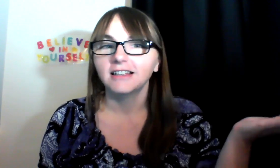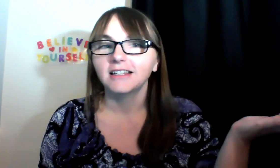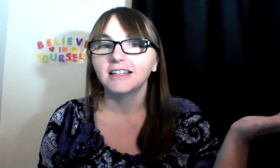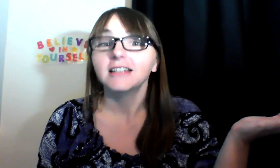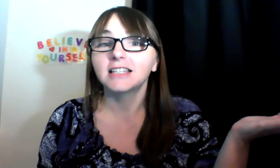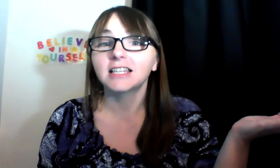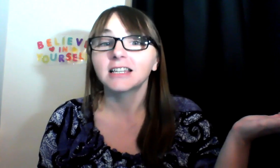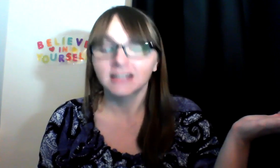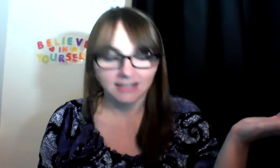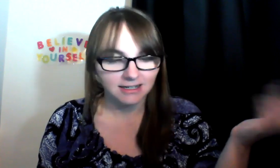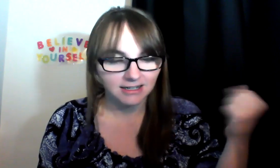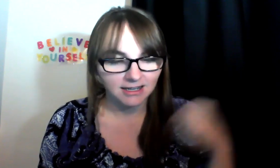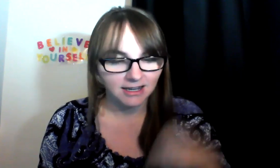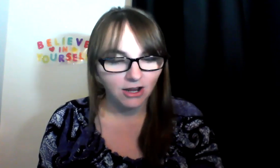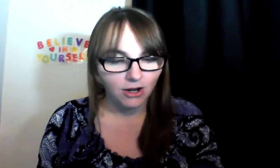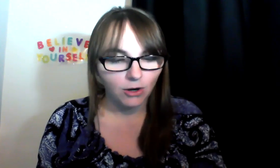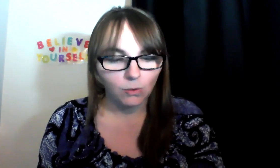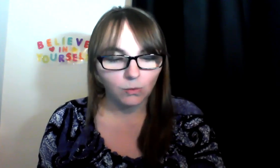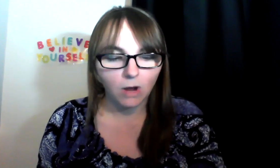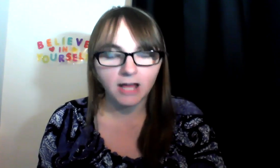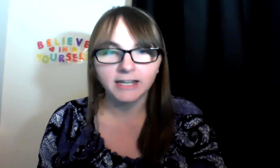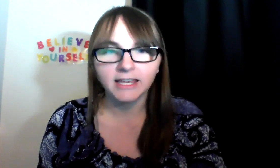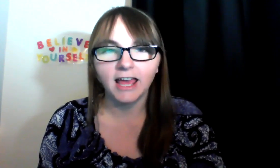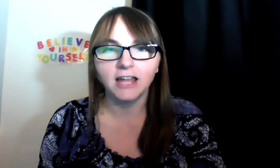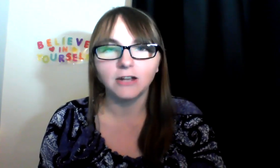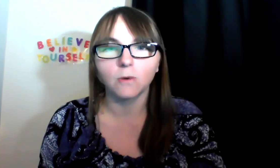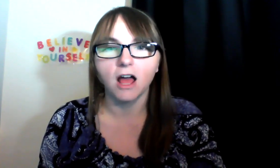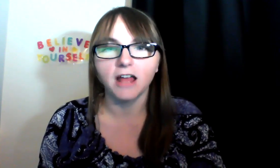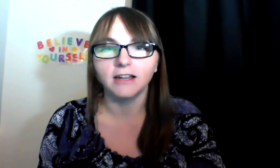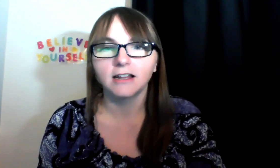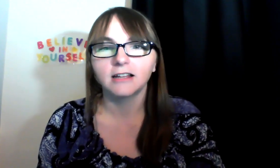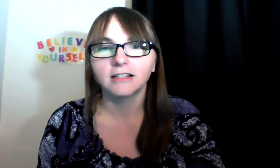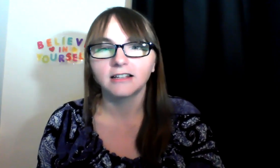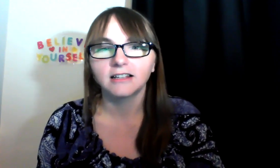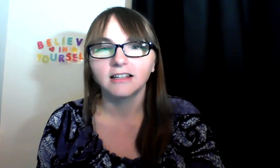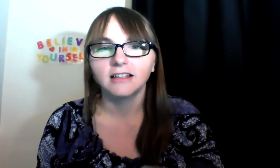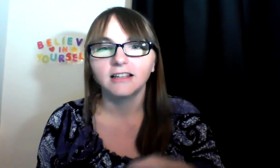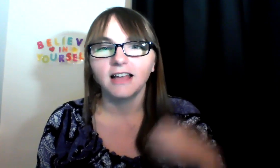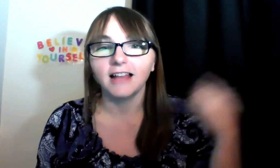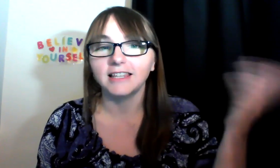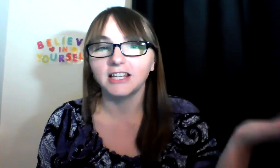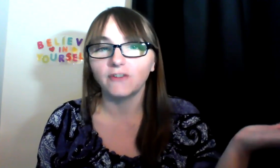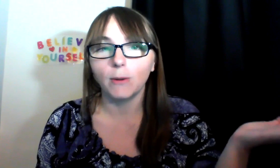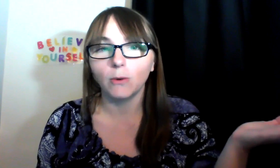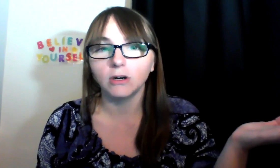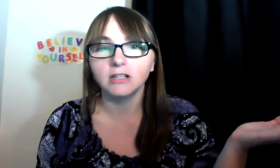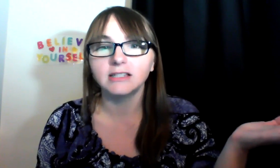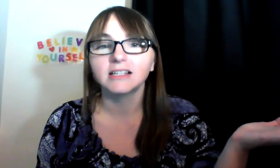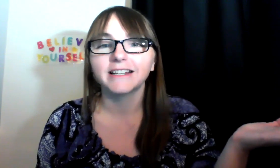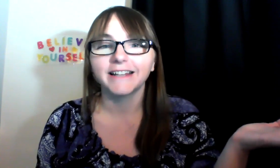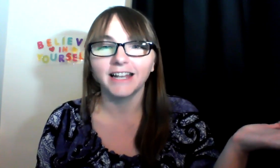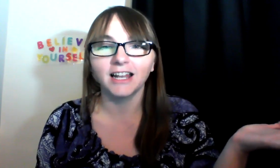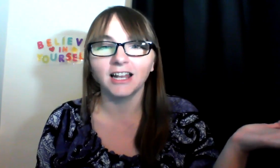T. Ron can run. At the end of all my words, mm.